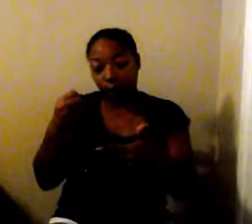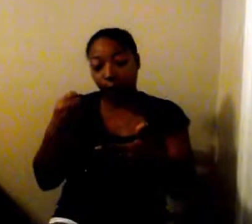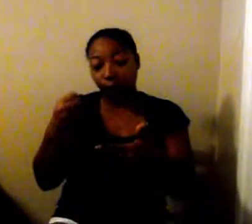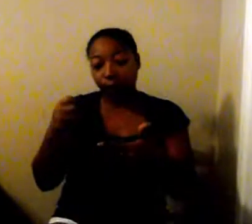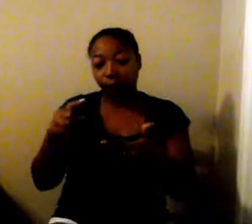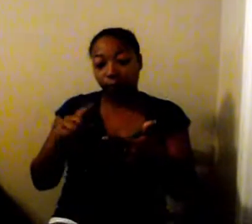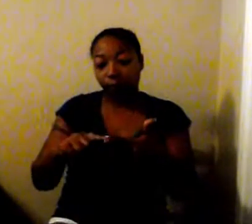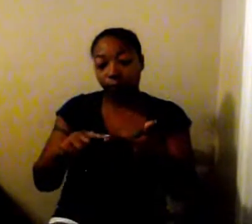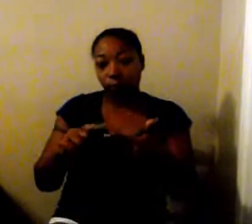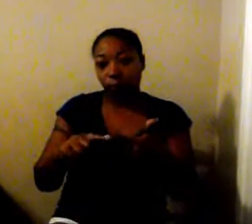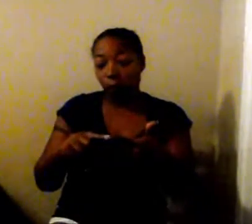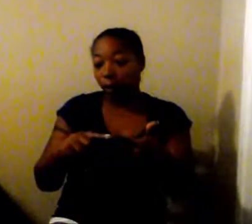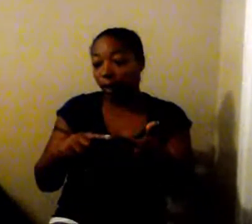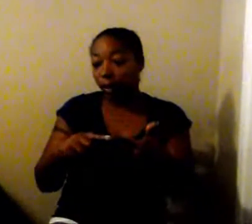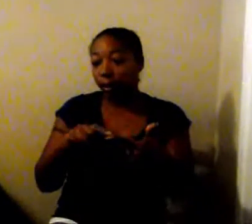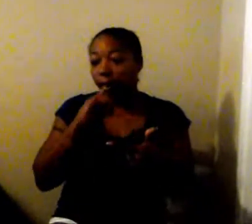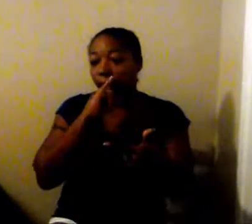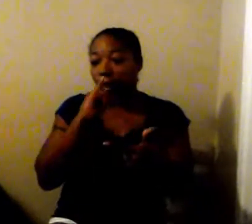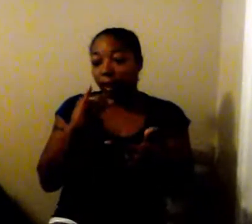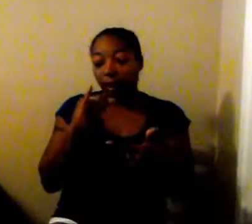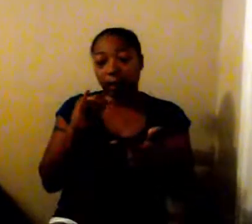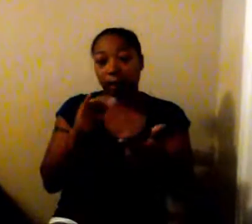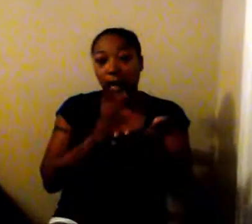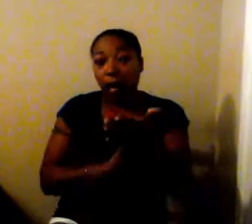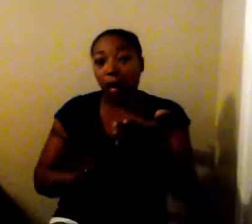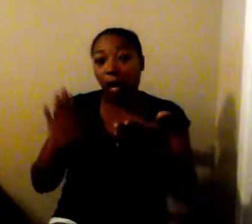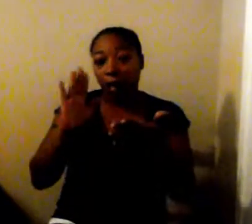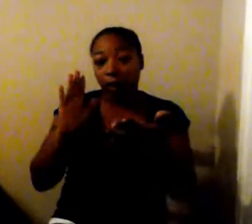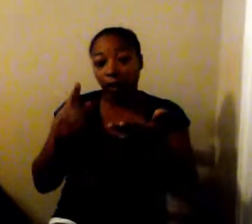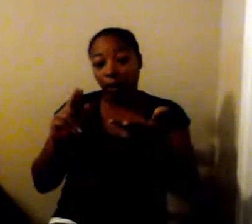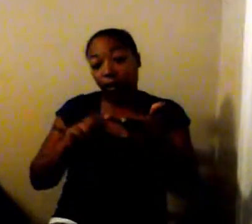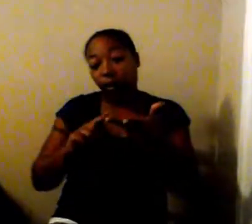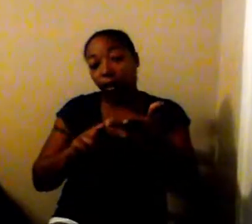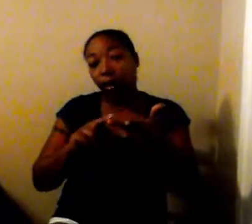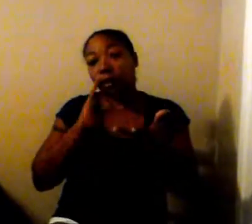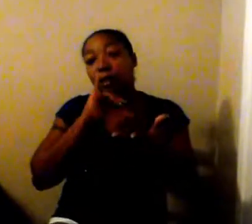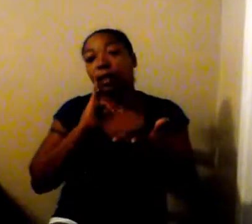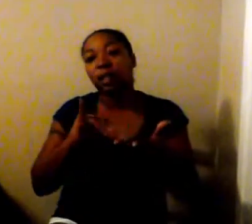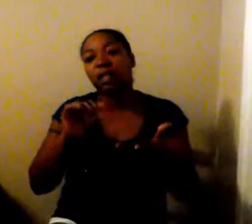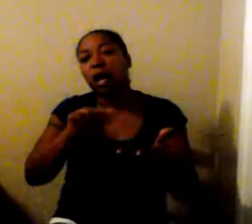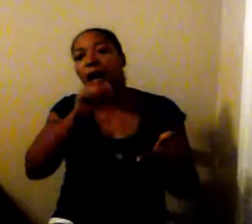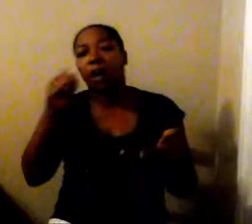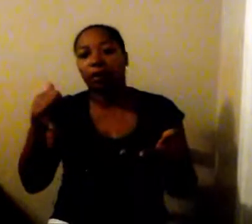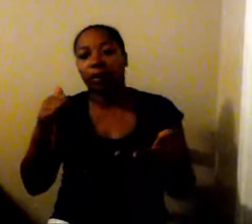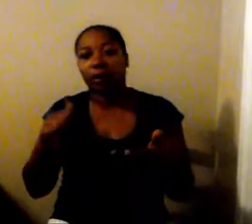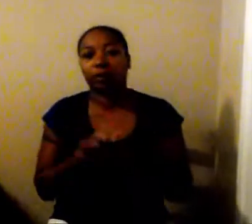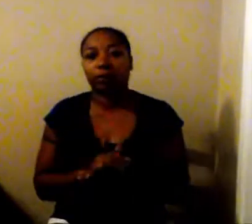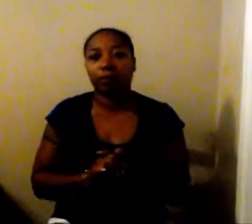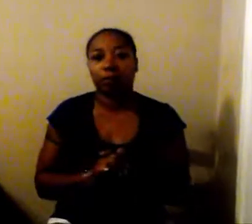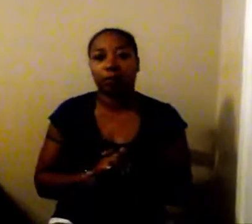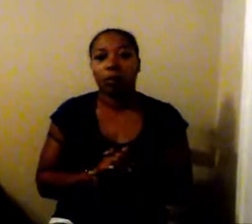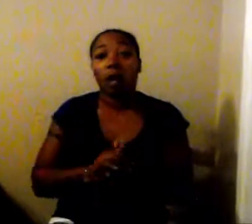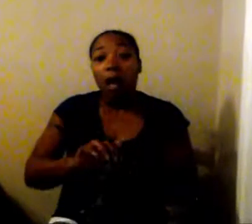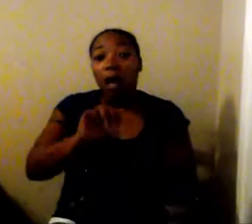school, 1 is college, and the third is other.